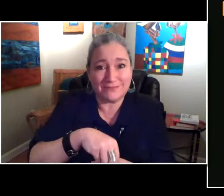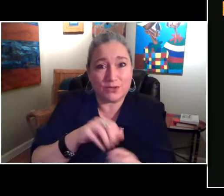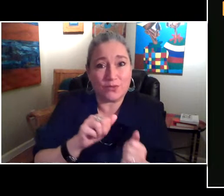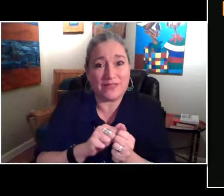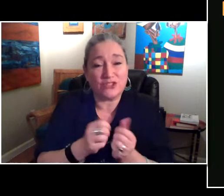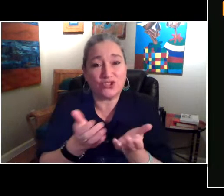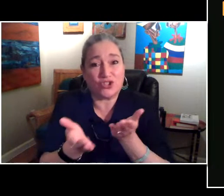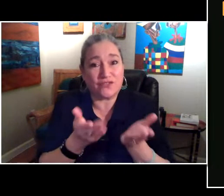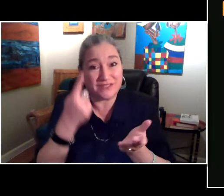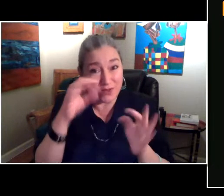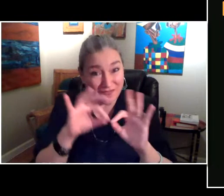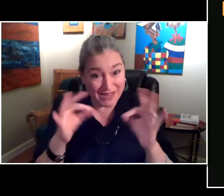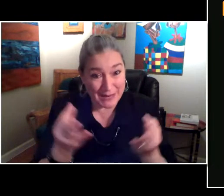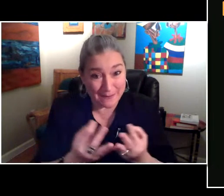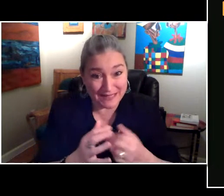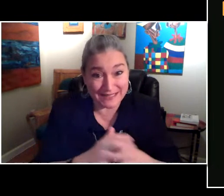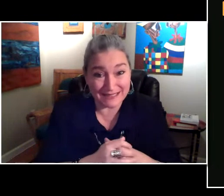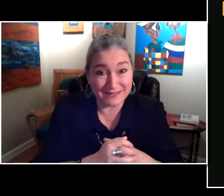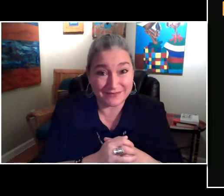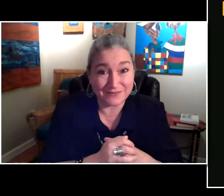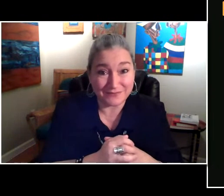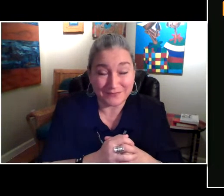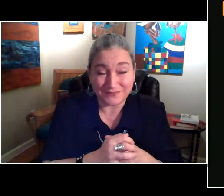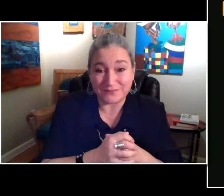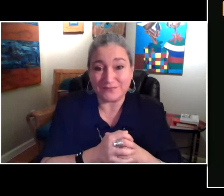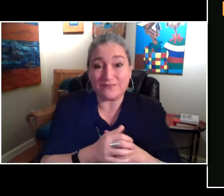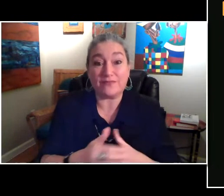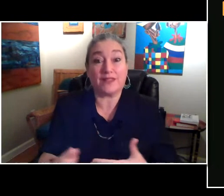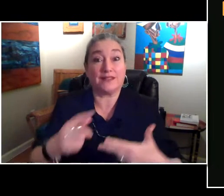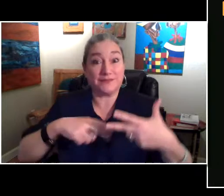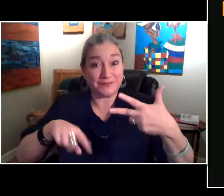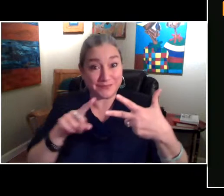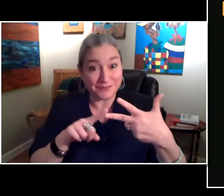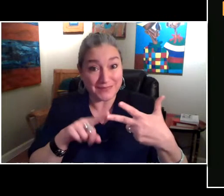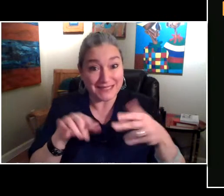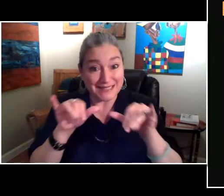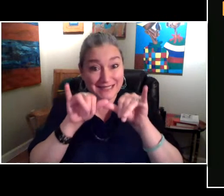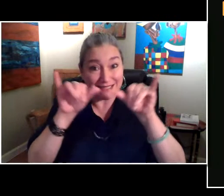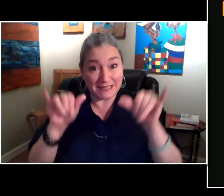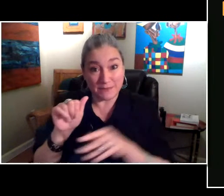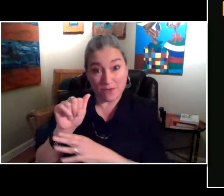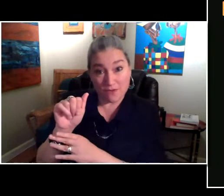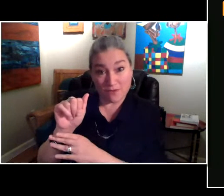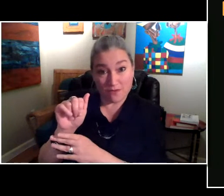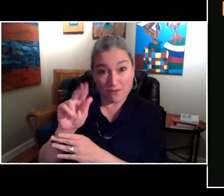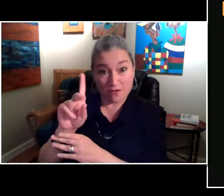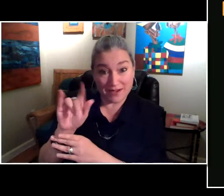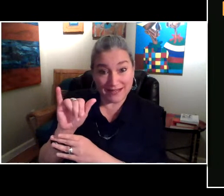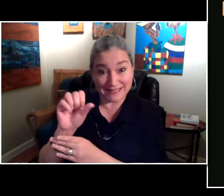and that our input and knowledge is neglected.